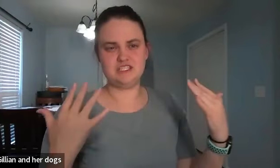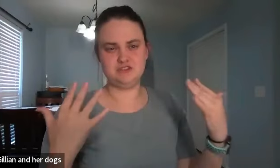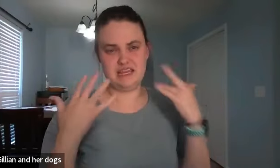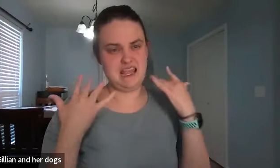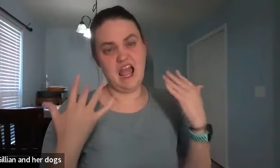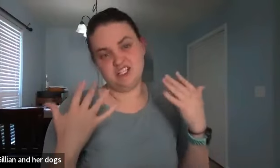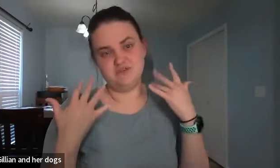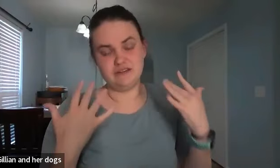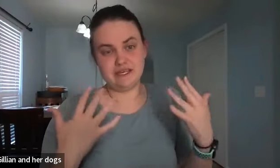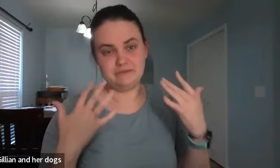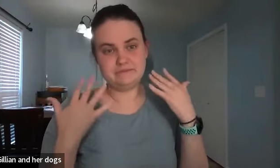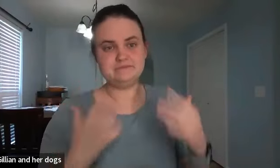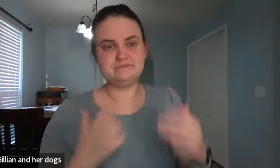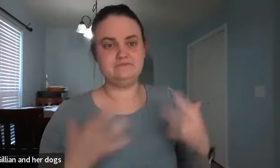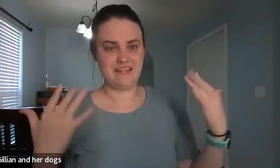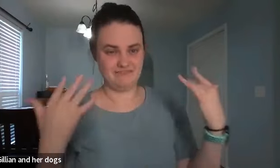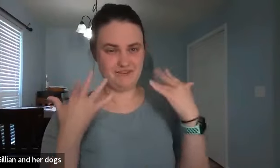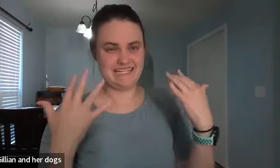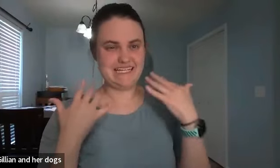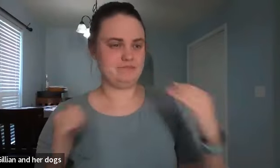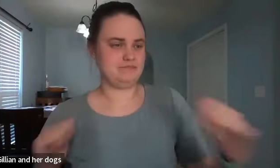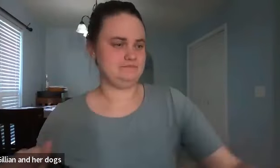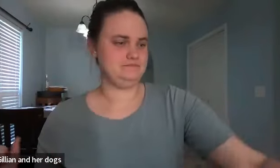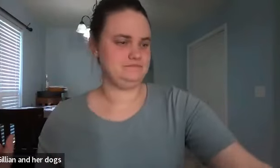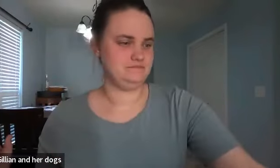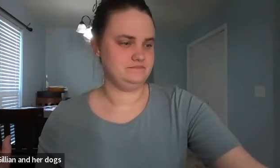just you're saying she's friendly. Friendly.